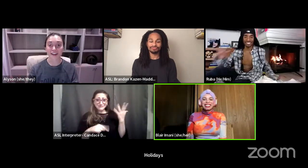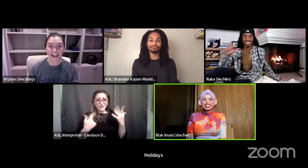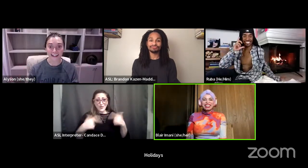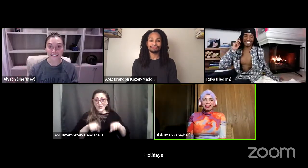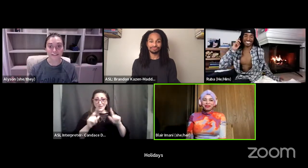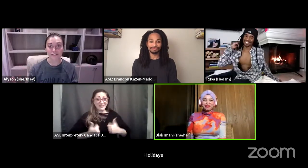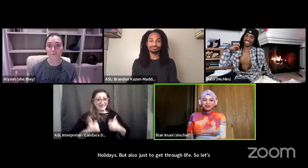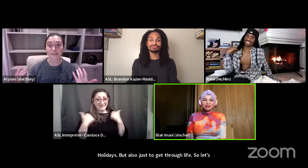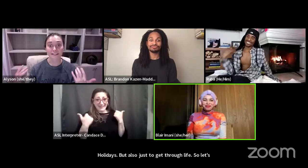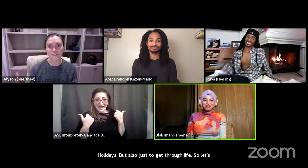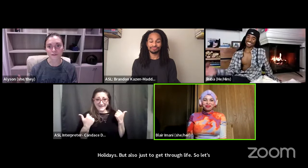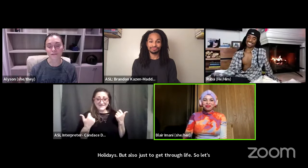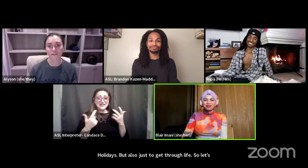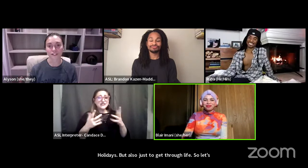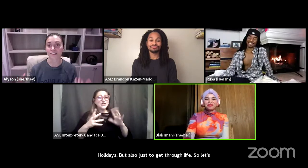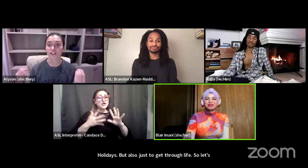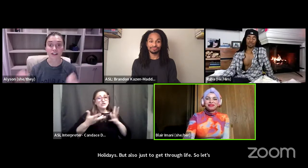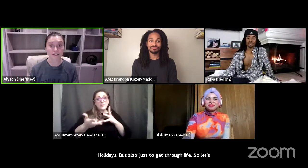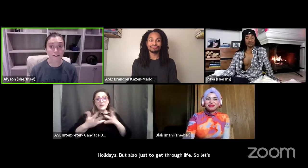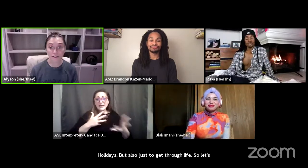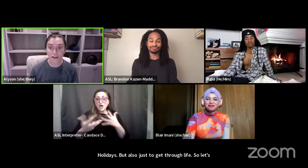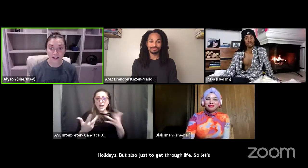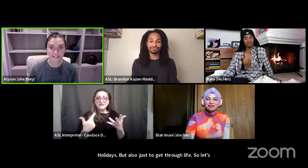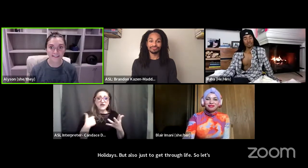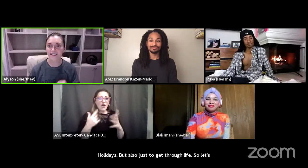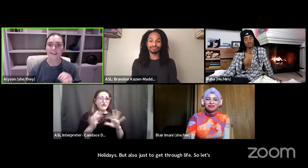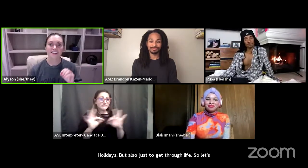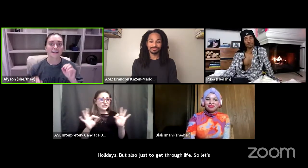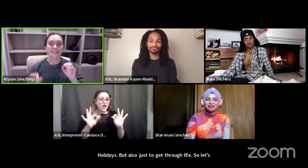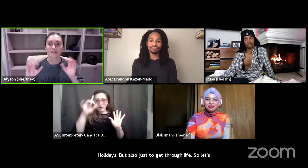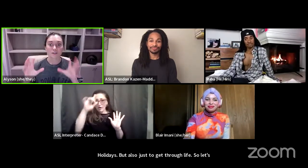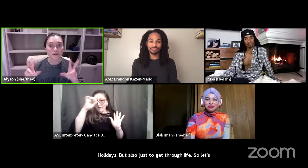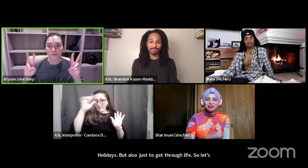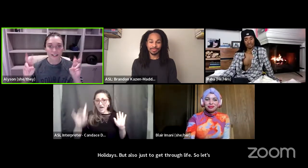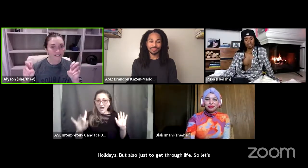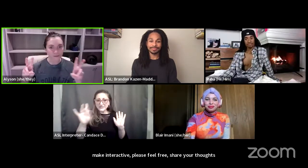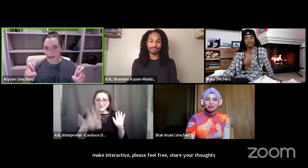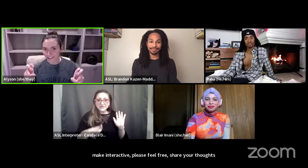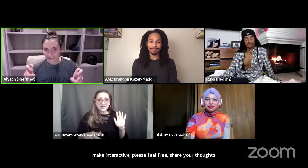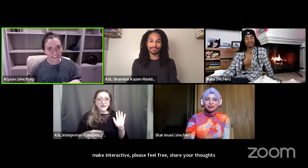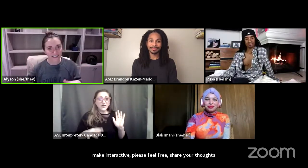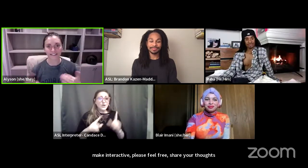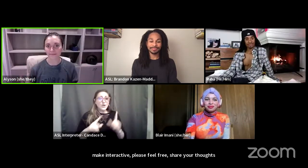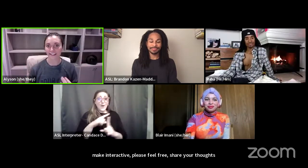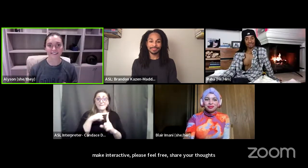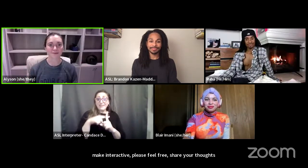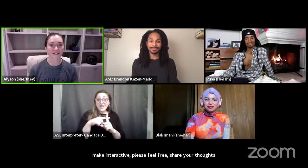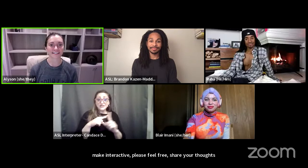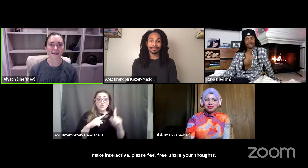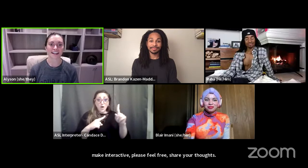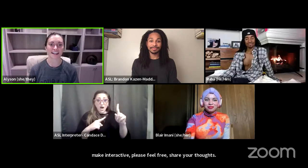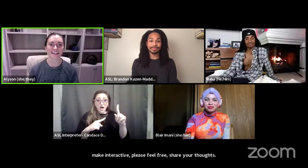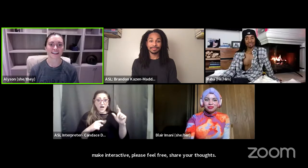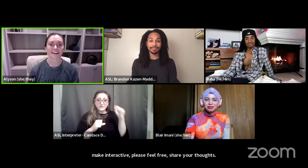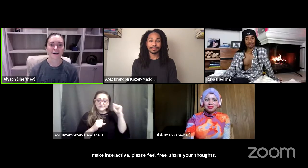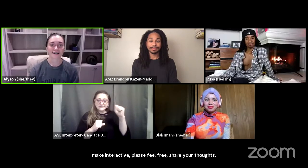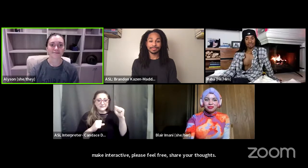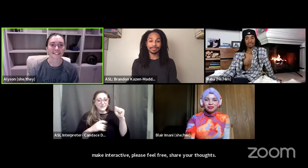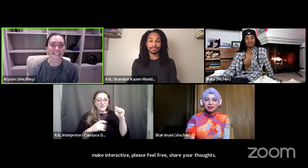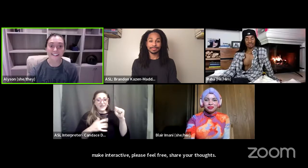this interactive. Please feel free, share your thoughts, do the plus ones if something is